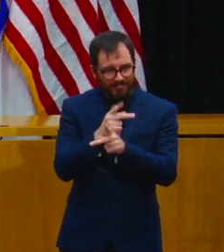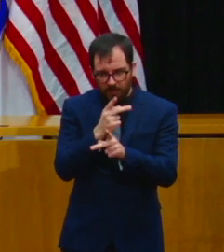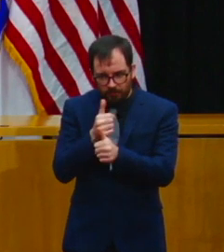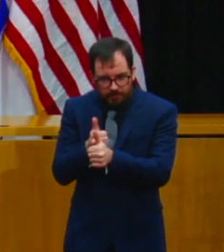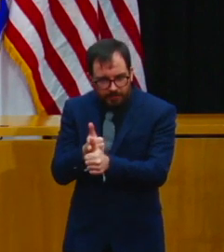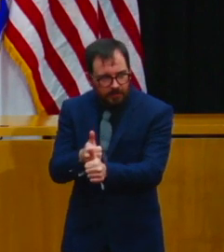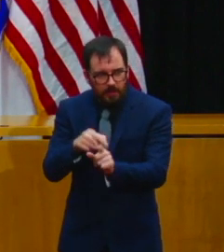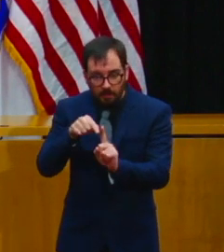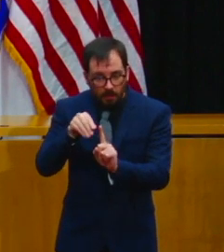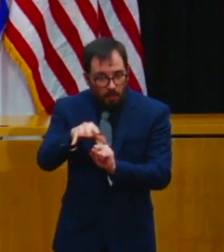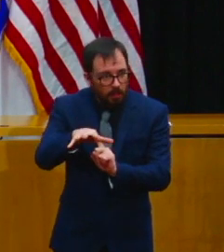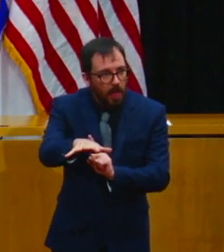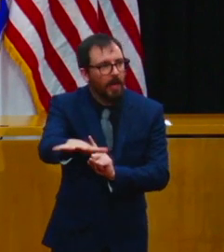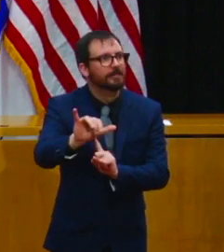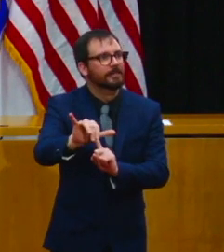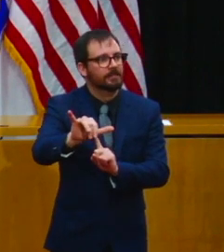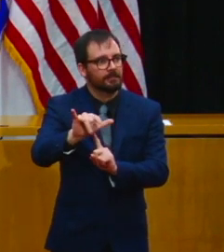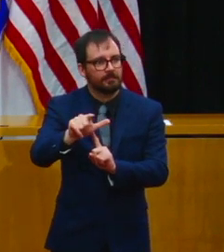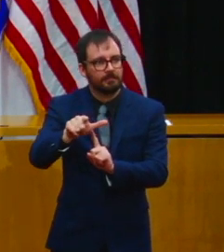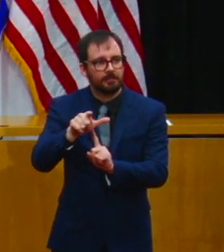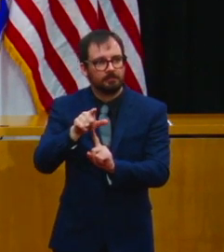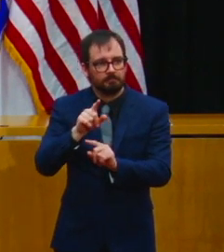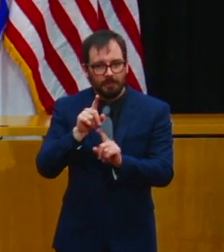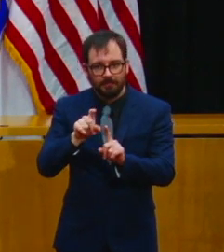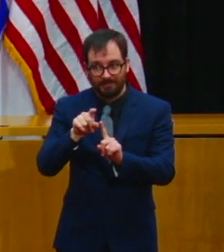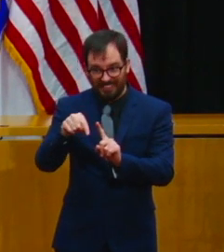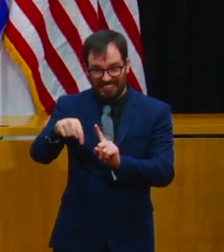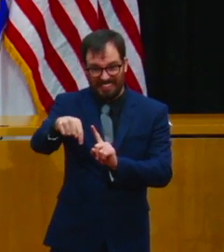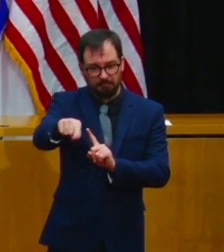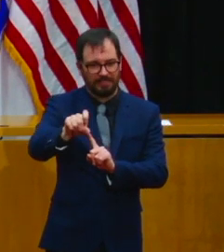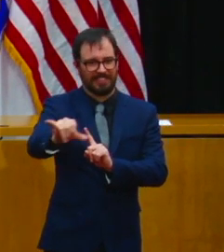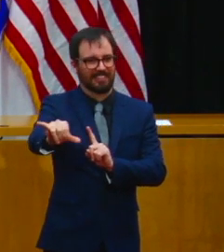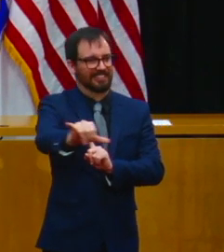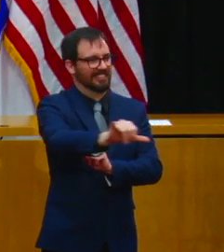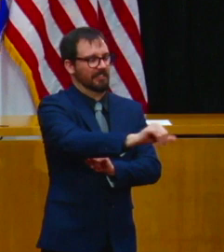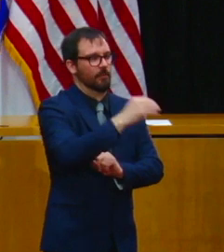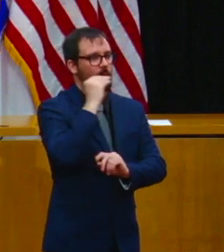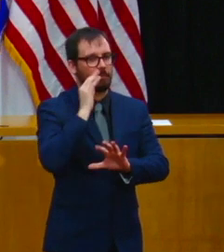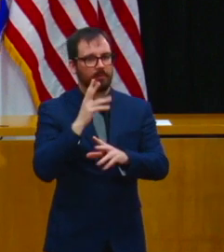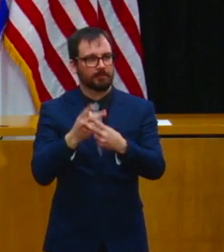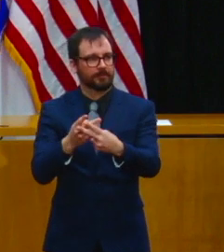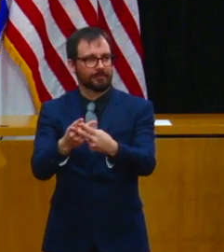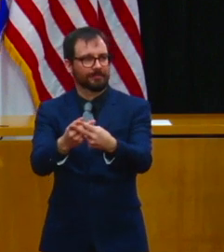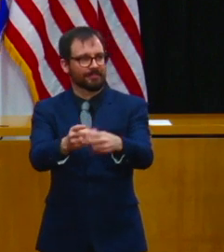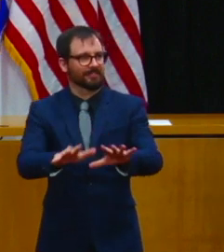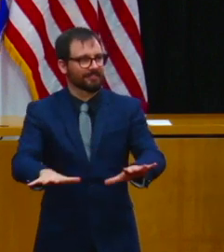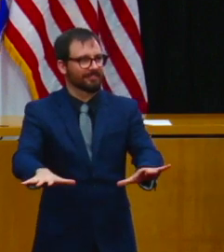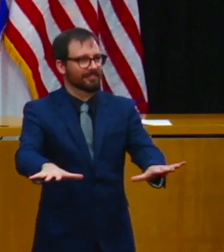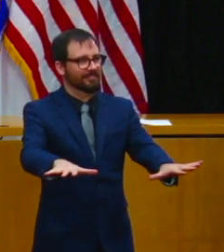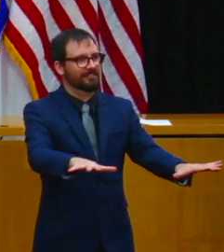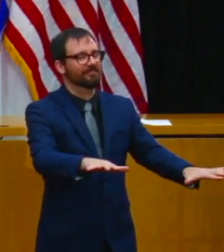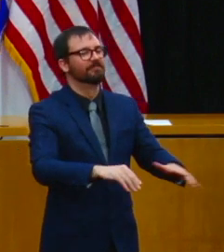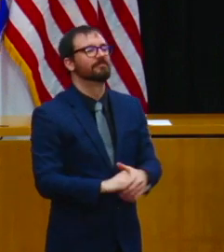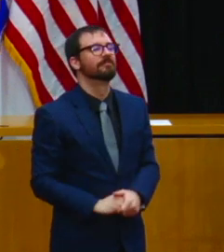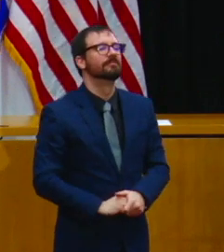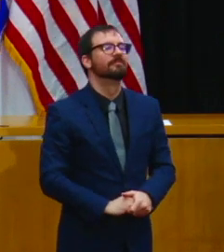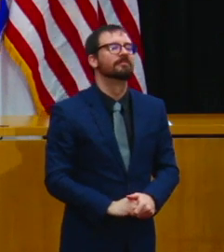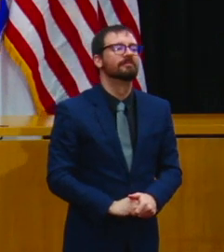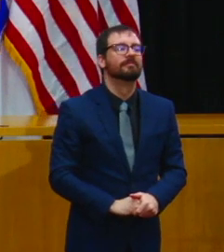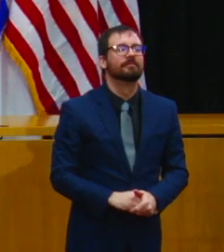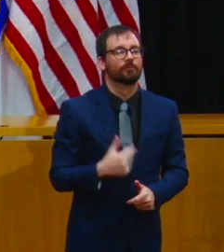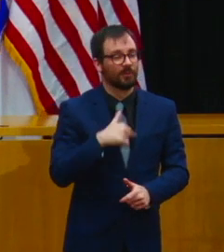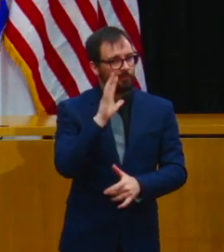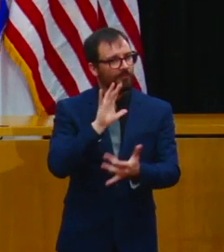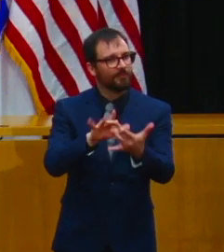14 days and stay in touch with their local boards of health. We're actually going to be rolling out a much more